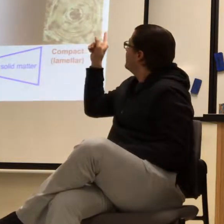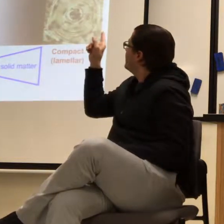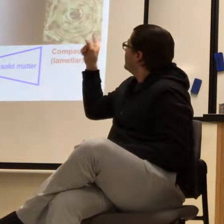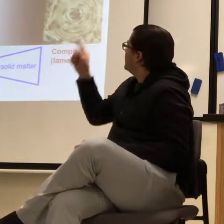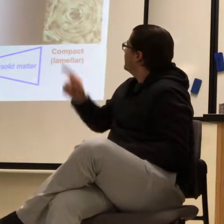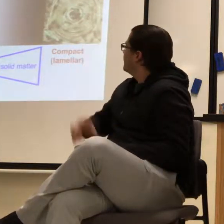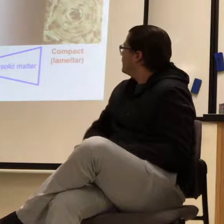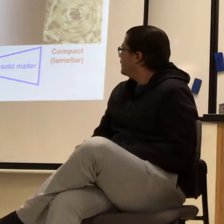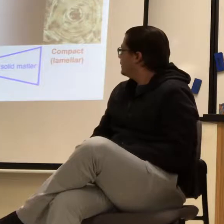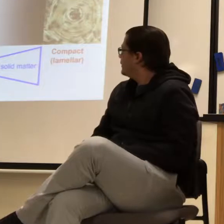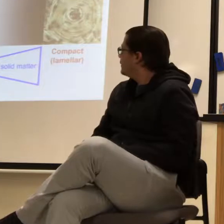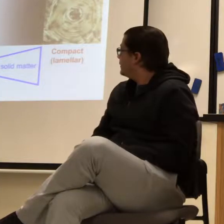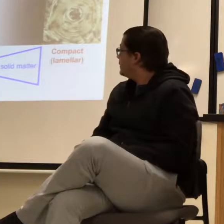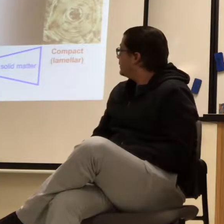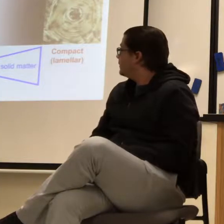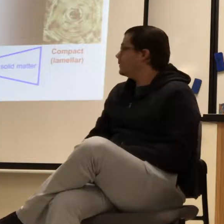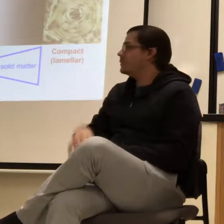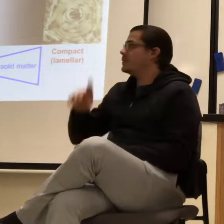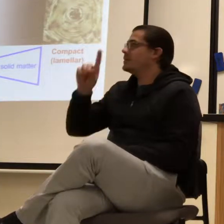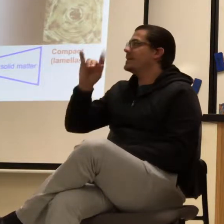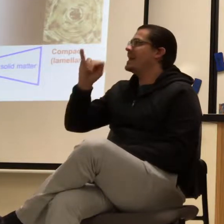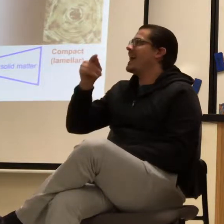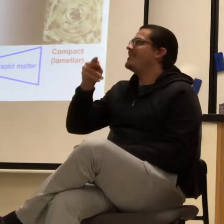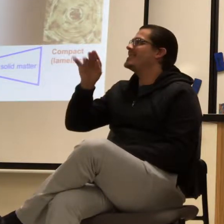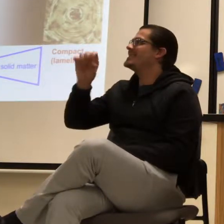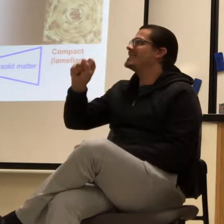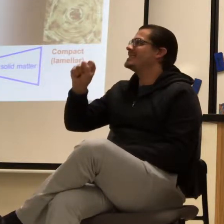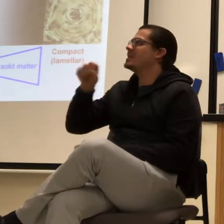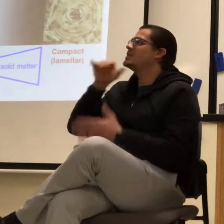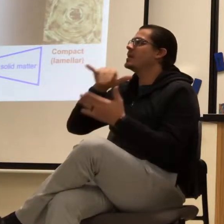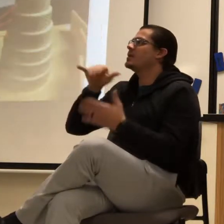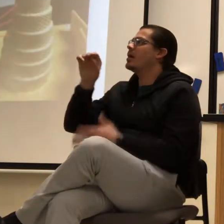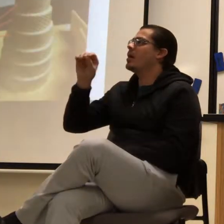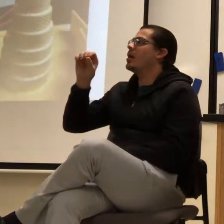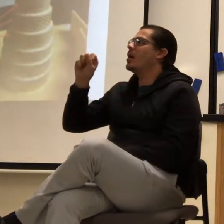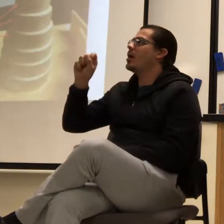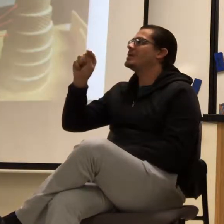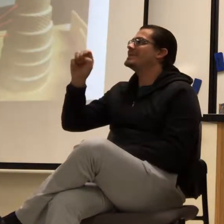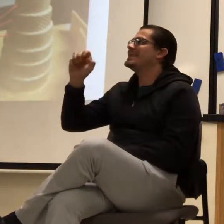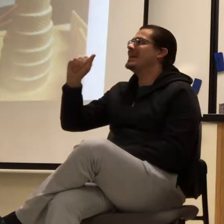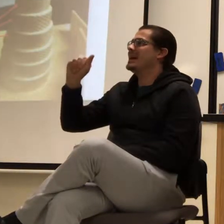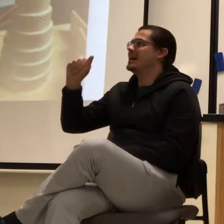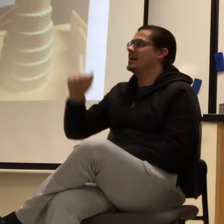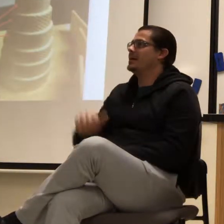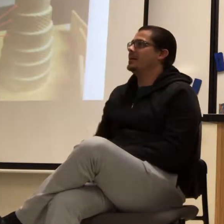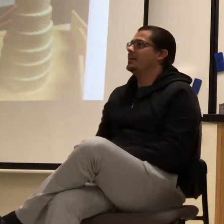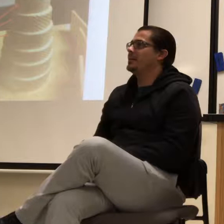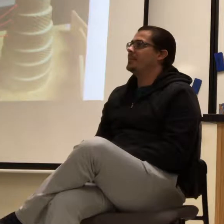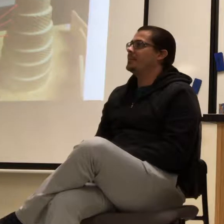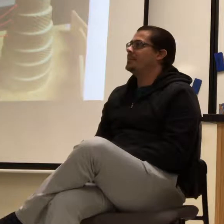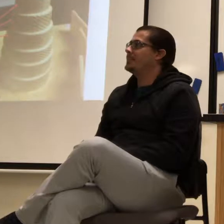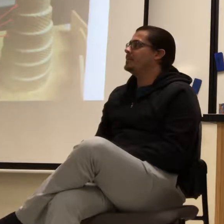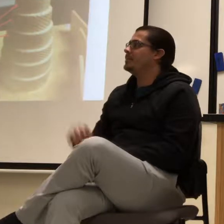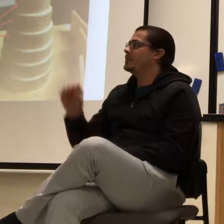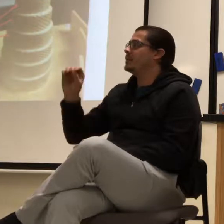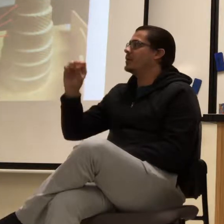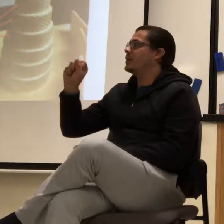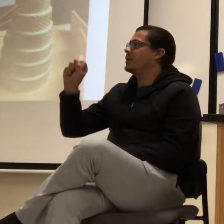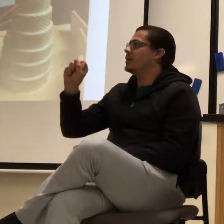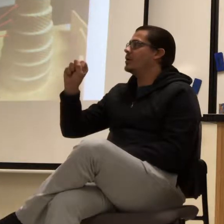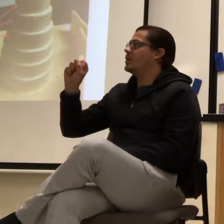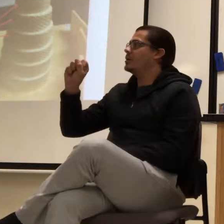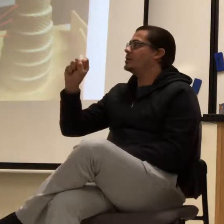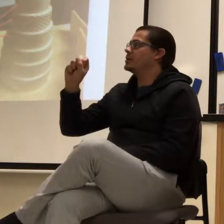So for the, in the diaphysis and compact bone, study the osteon. We have I took pictures of the